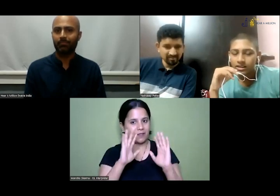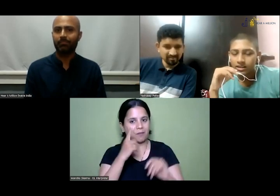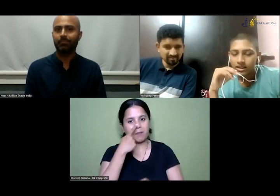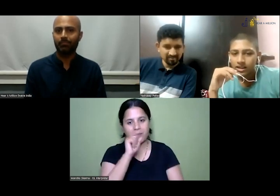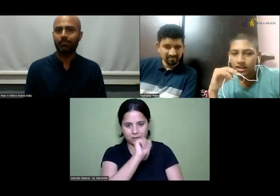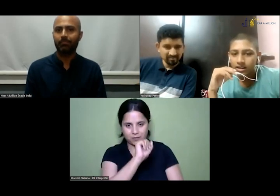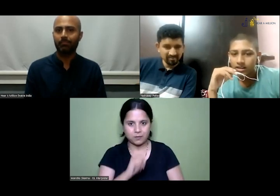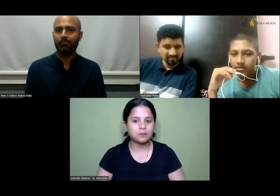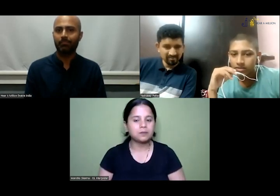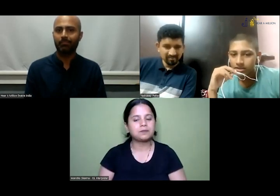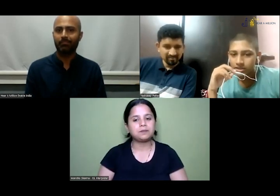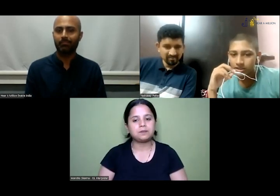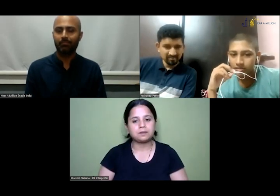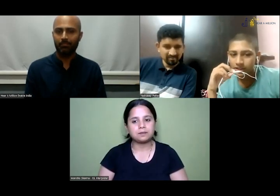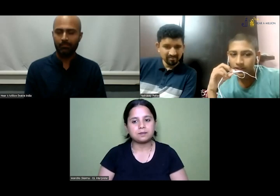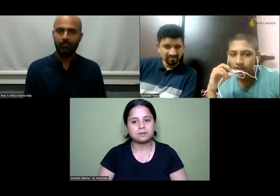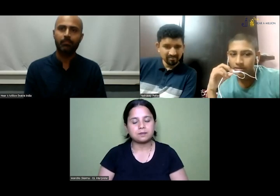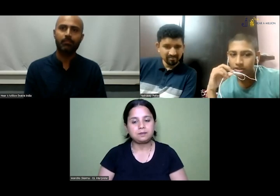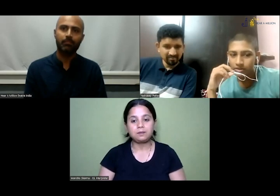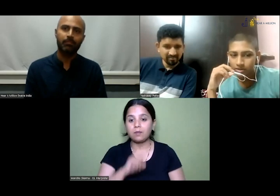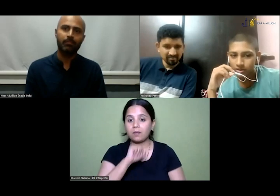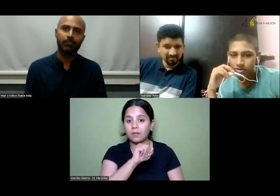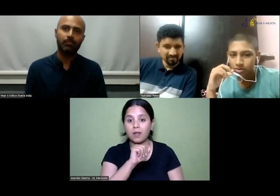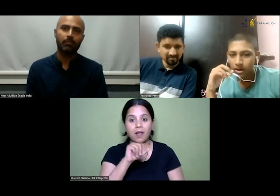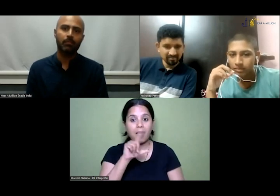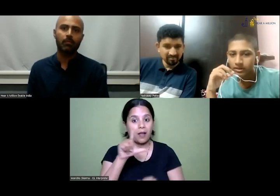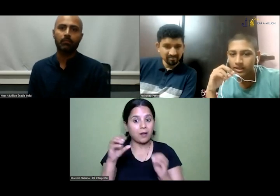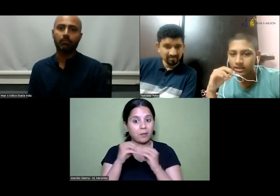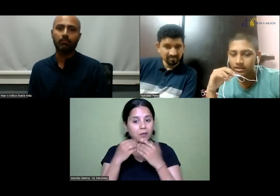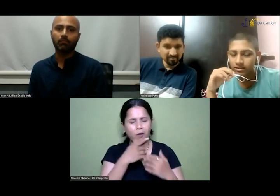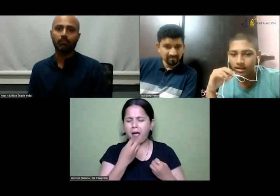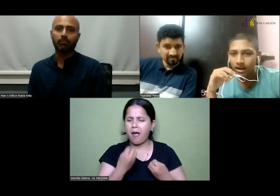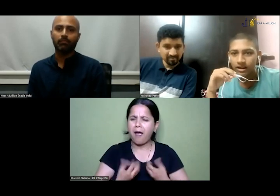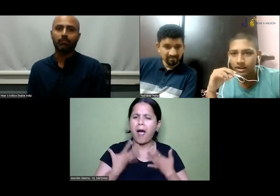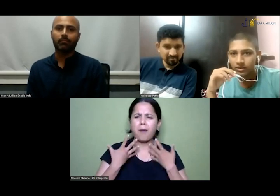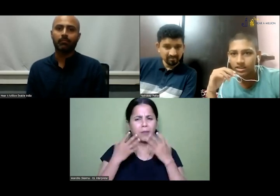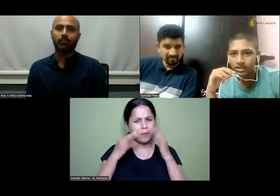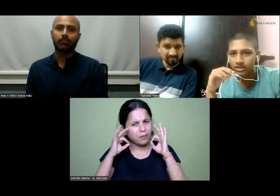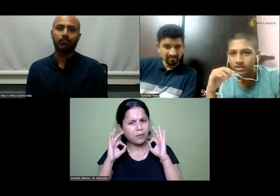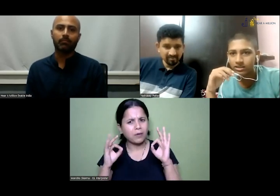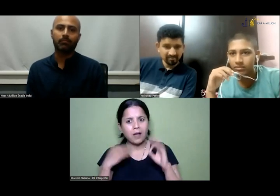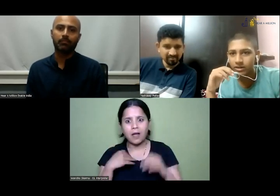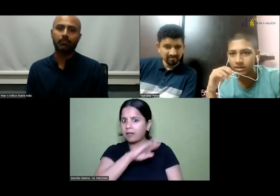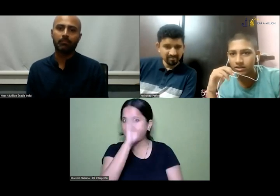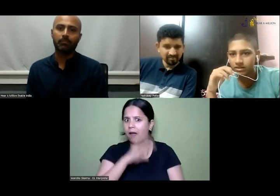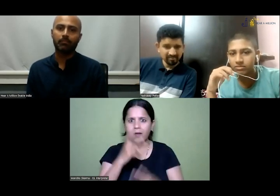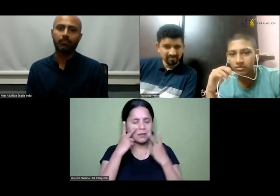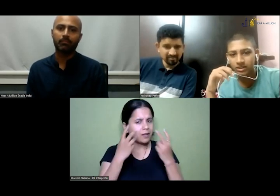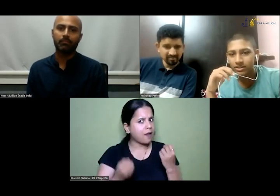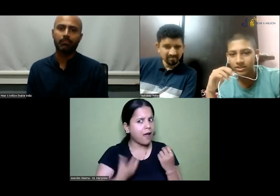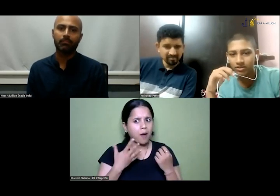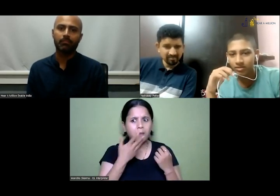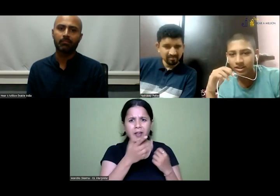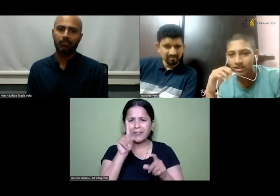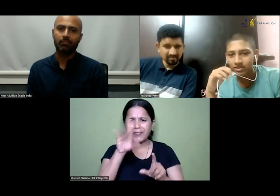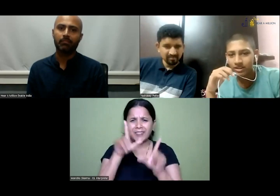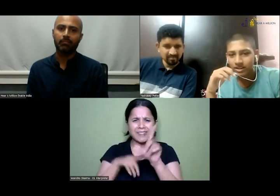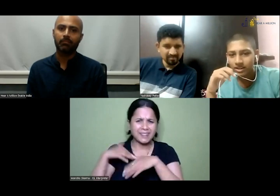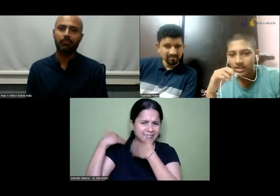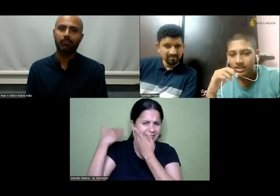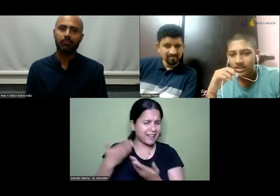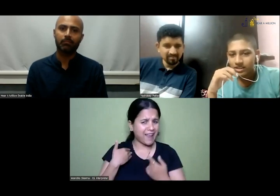And when she completed her LLB, she was so happy that I had never seen her this happy in the 15 years of my